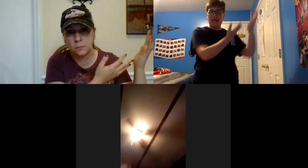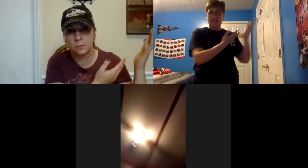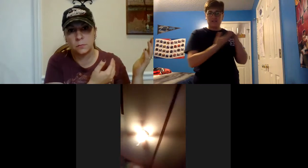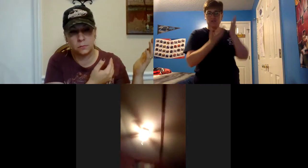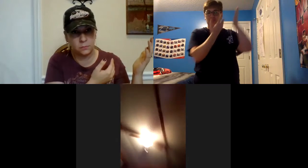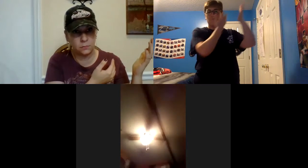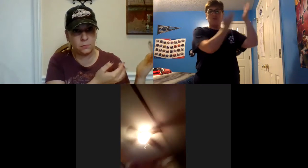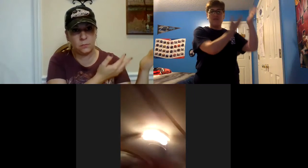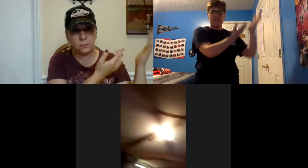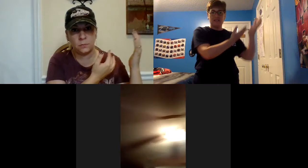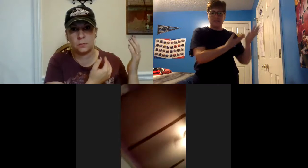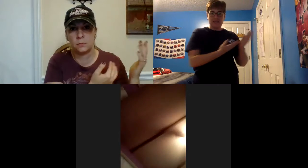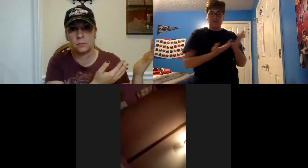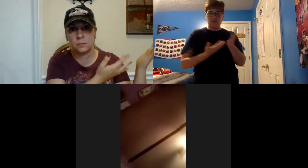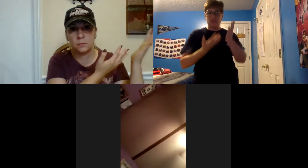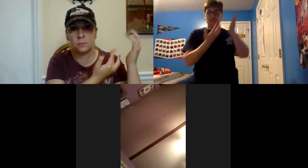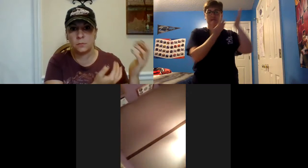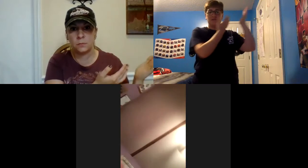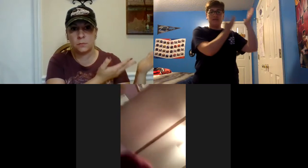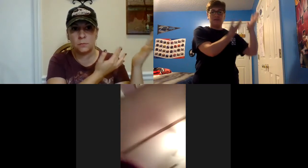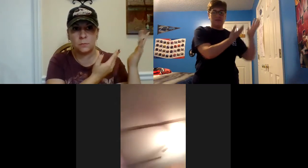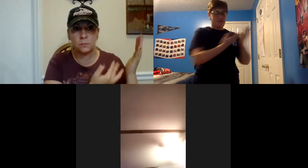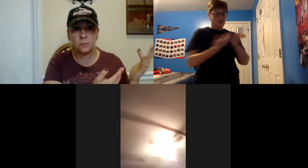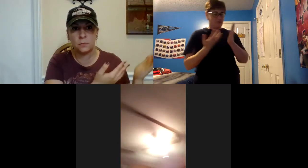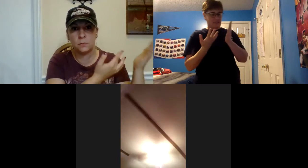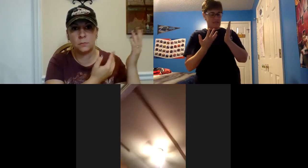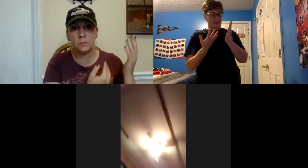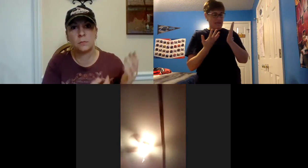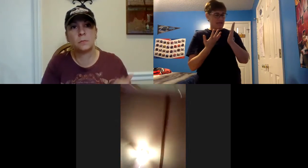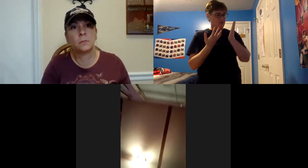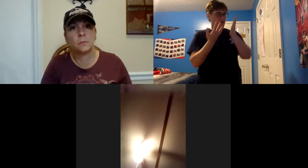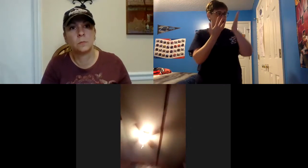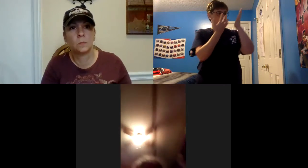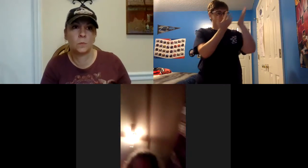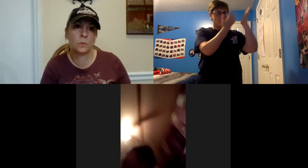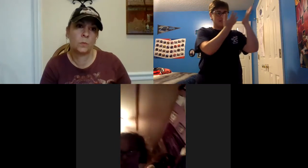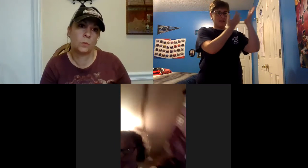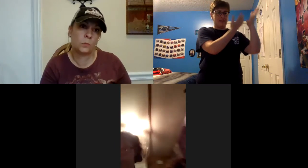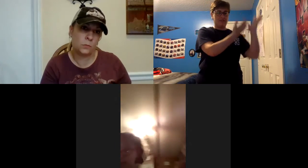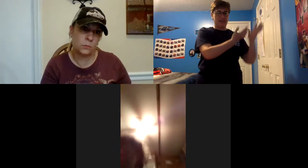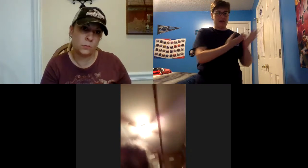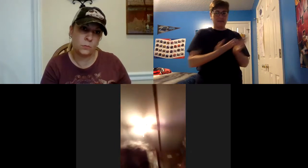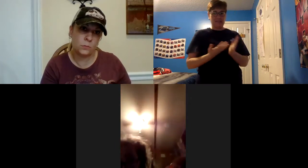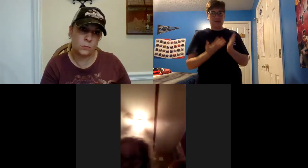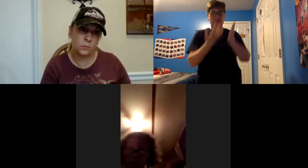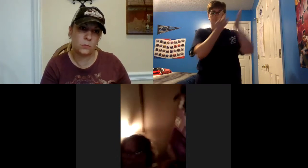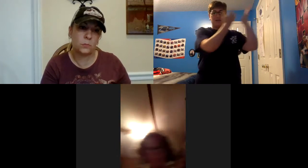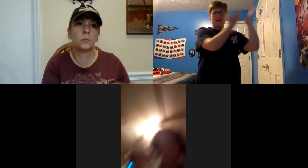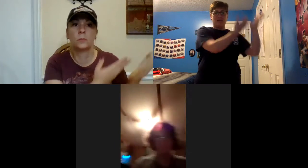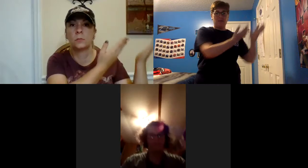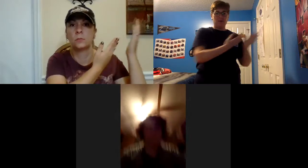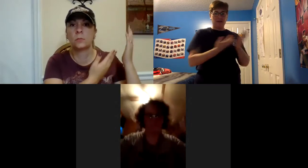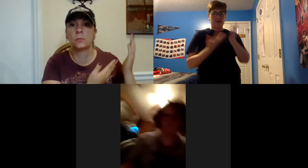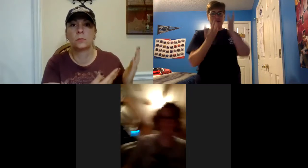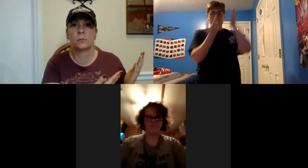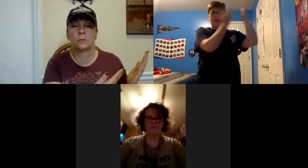my hands are just moving in the same motion. So it's like my hands are going up to the left and coming down,